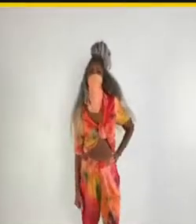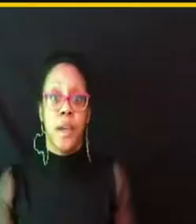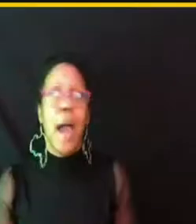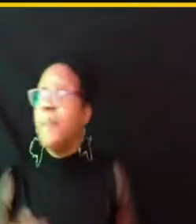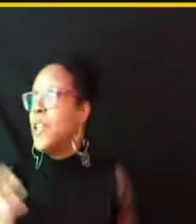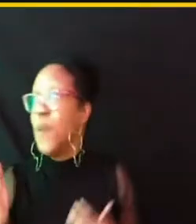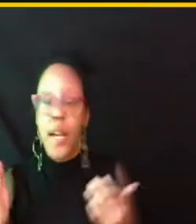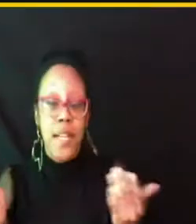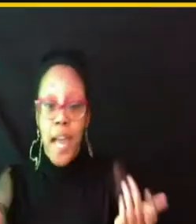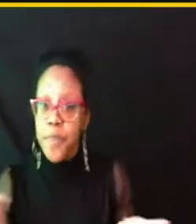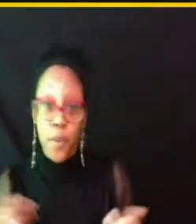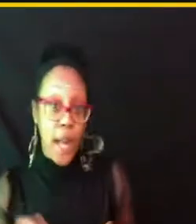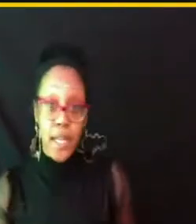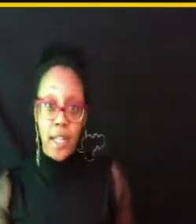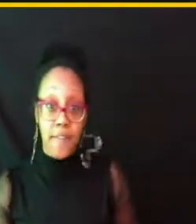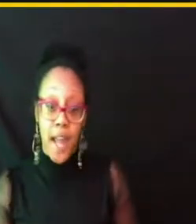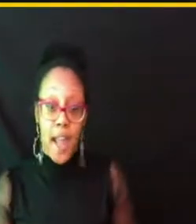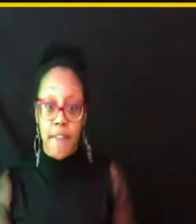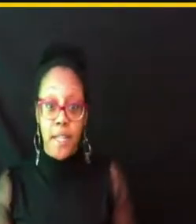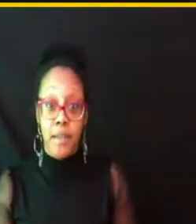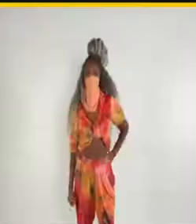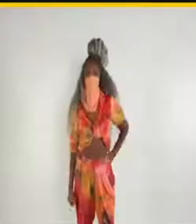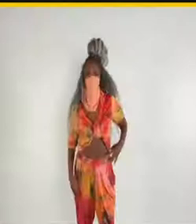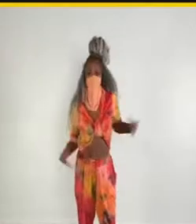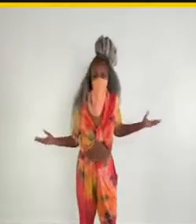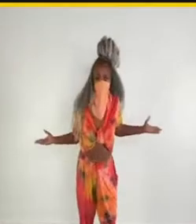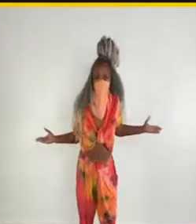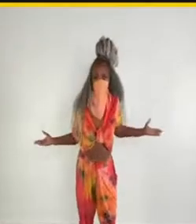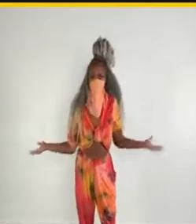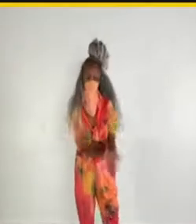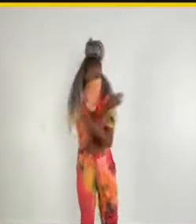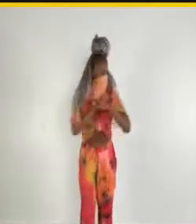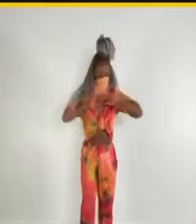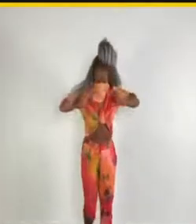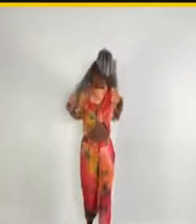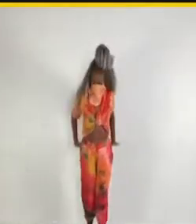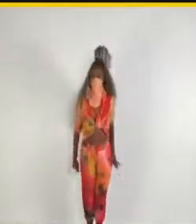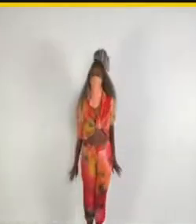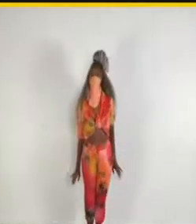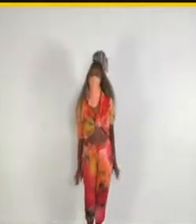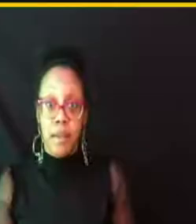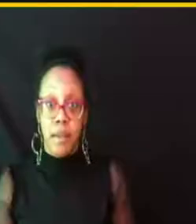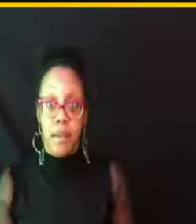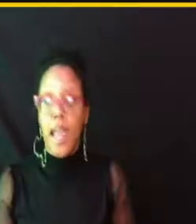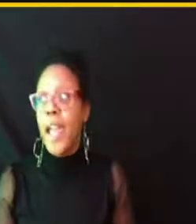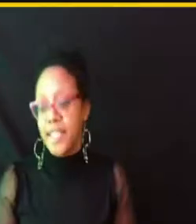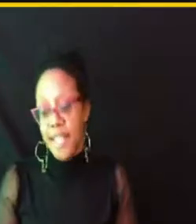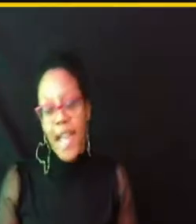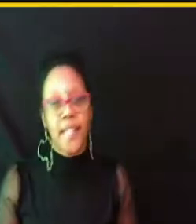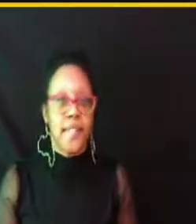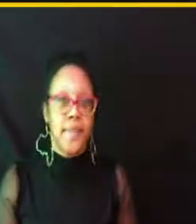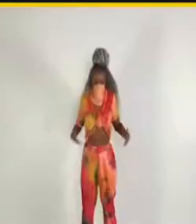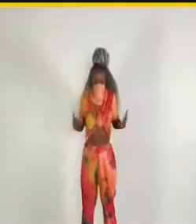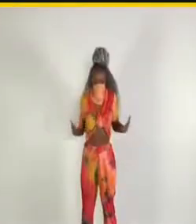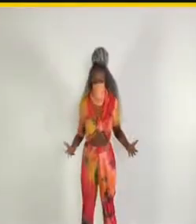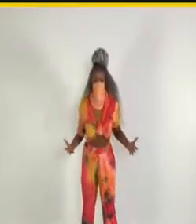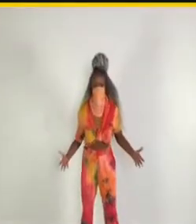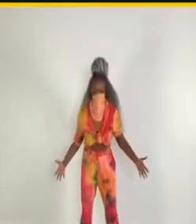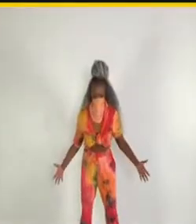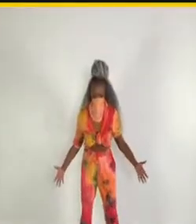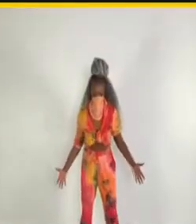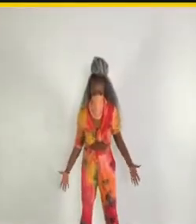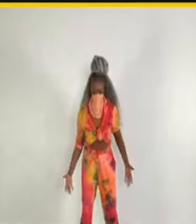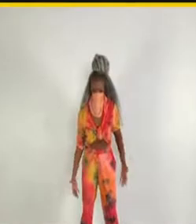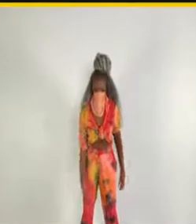me? I mean, you are not the right color for heaven. What? You mean I'm not white? Exactly. But